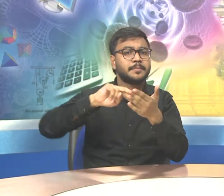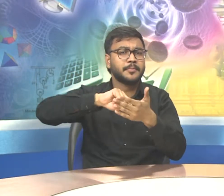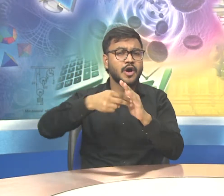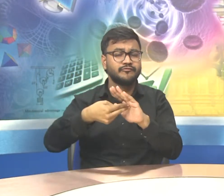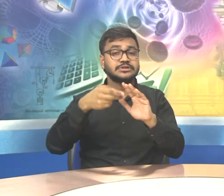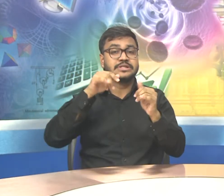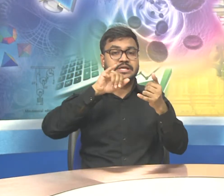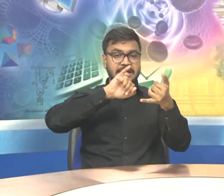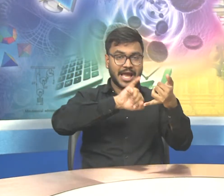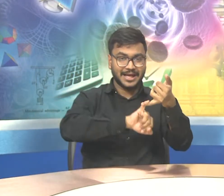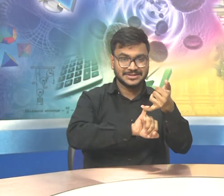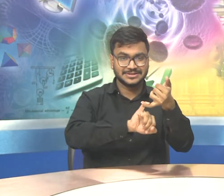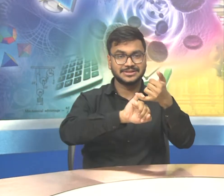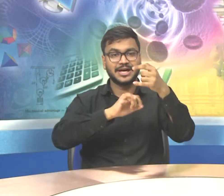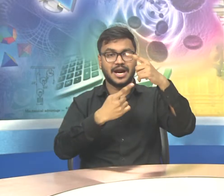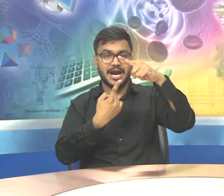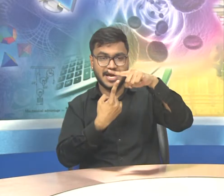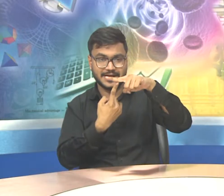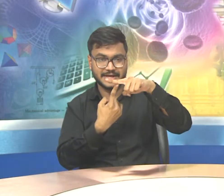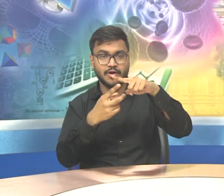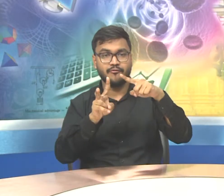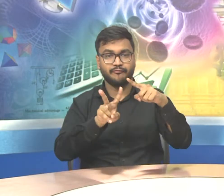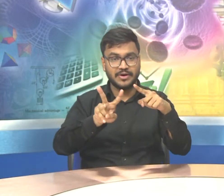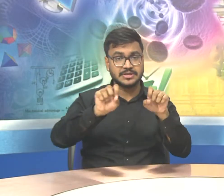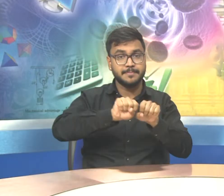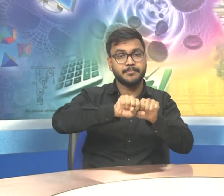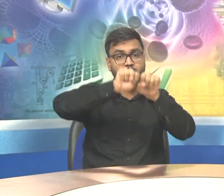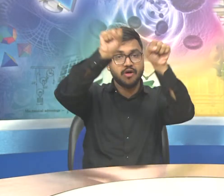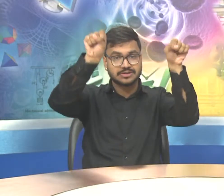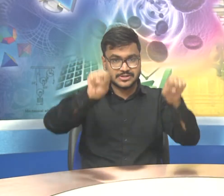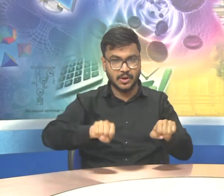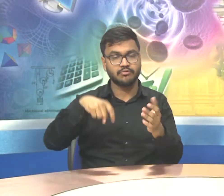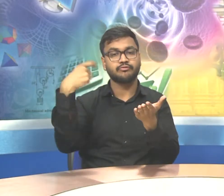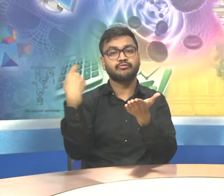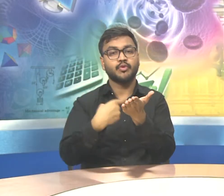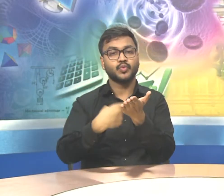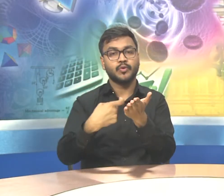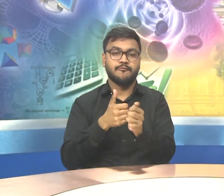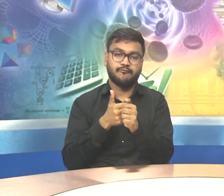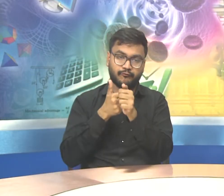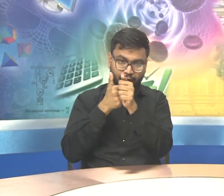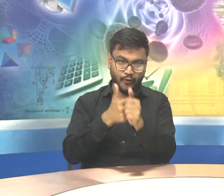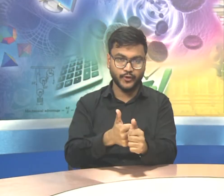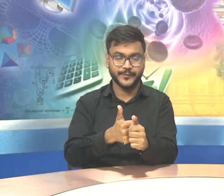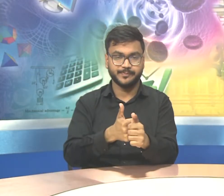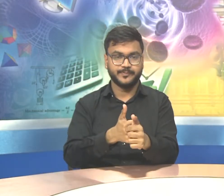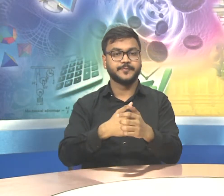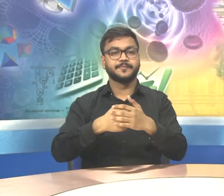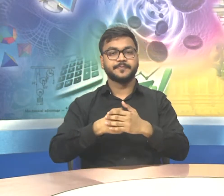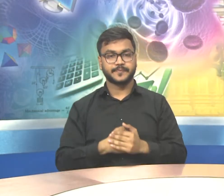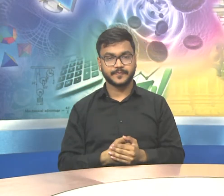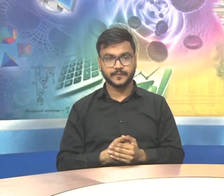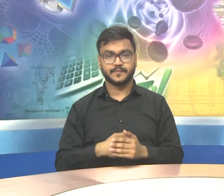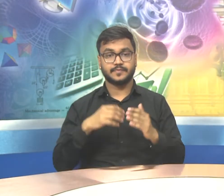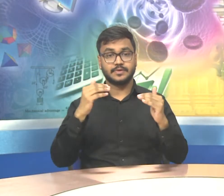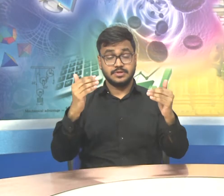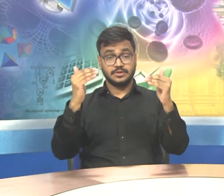The election is held by means of single transferable vote